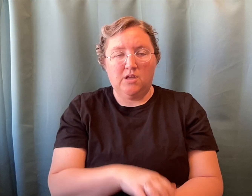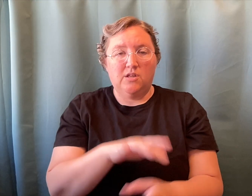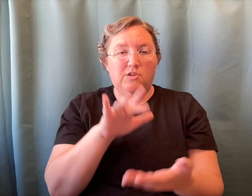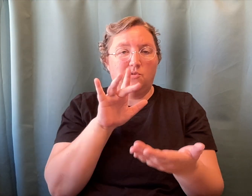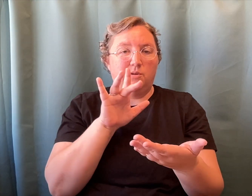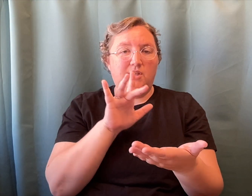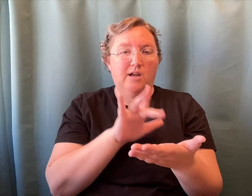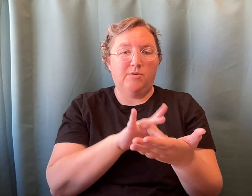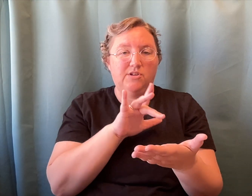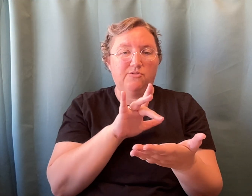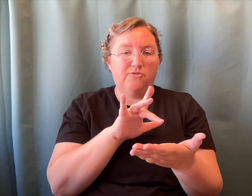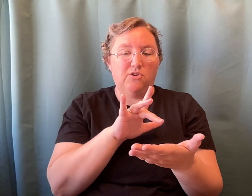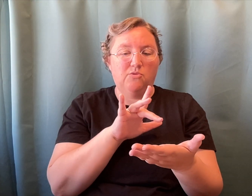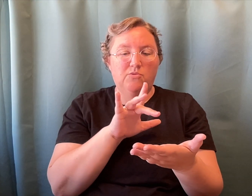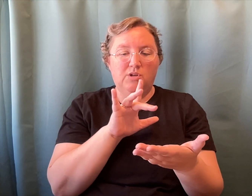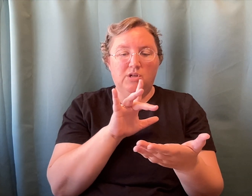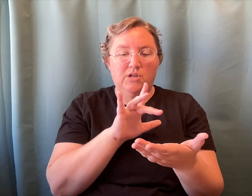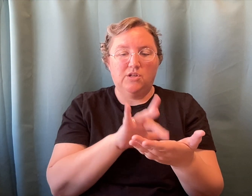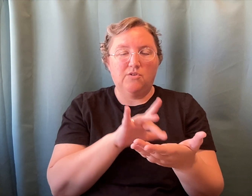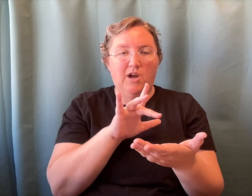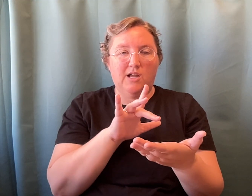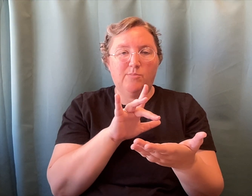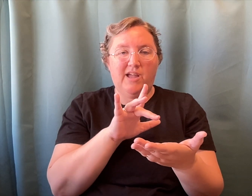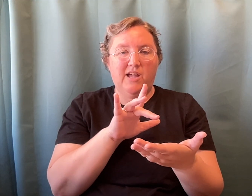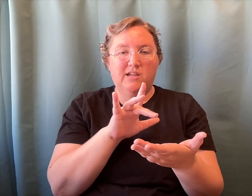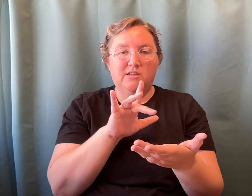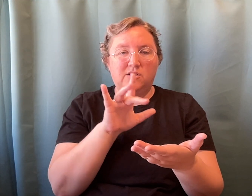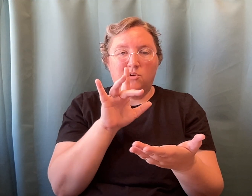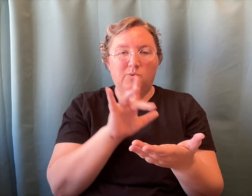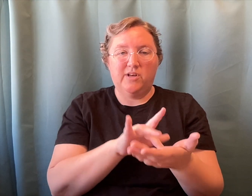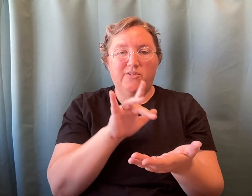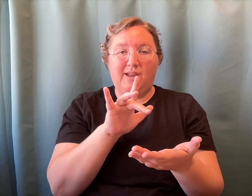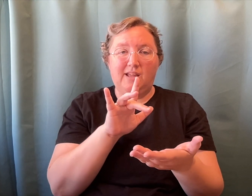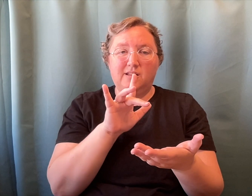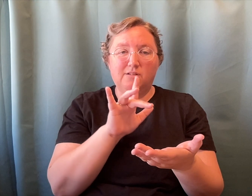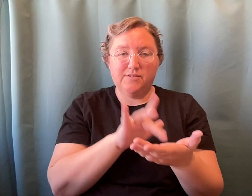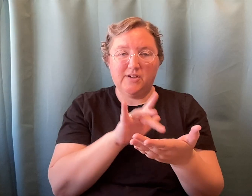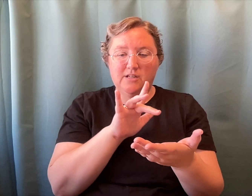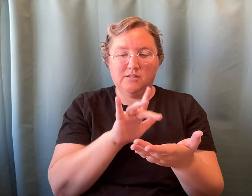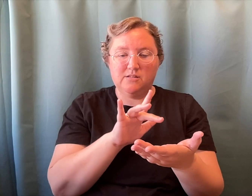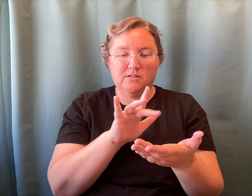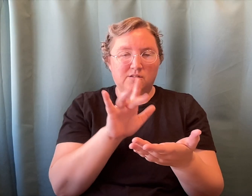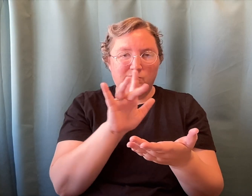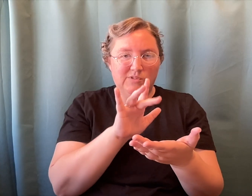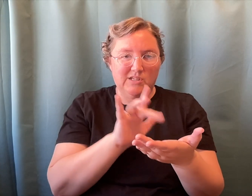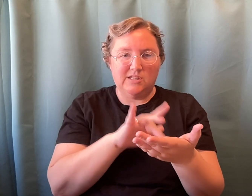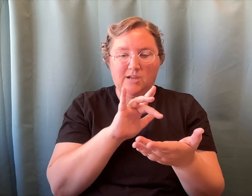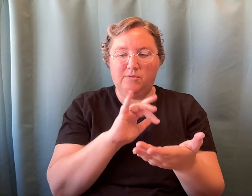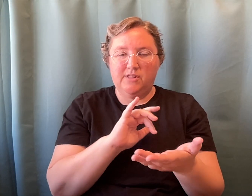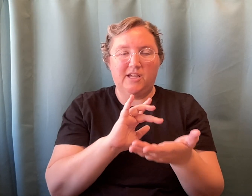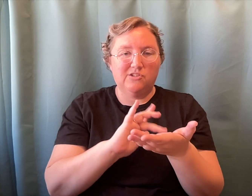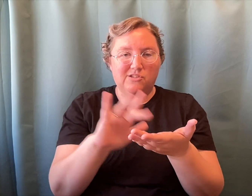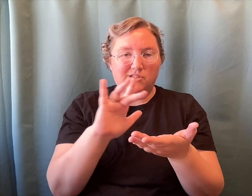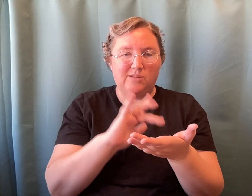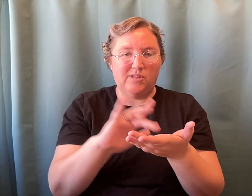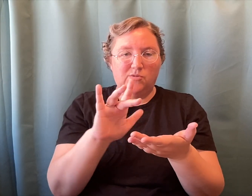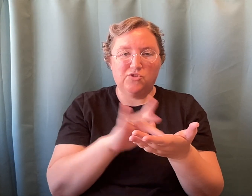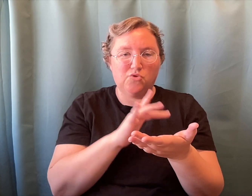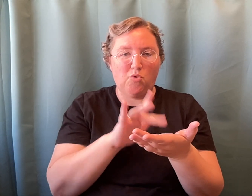You can tap on your phone, your iPad, or any other handheld device. You can tap on that. Same thing with